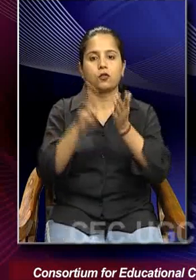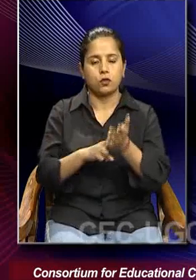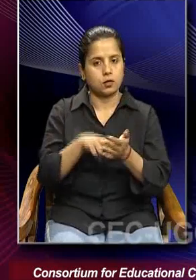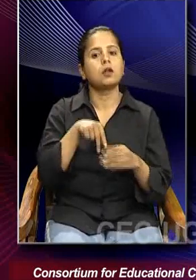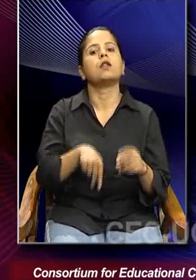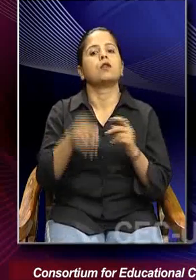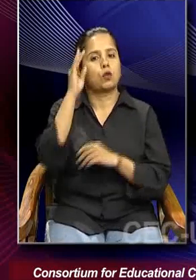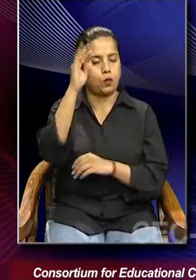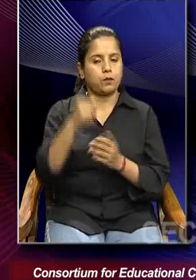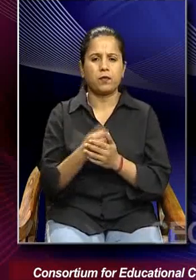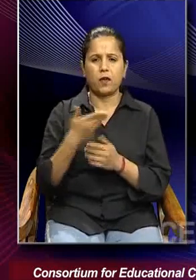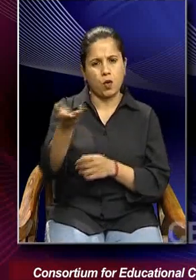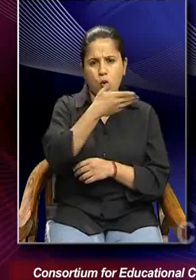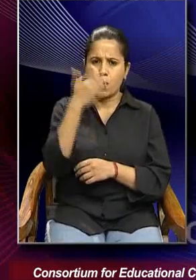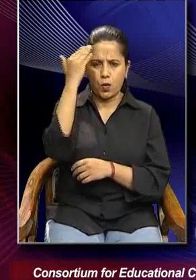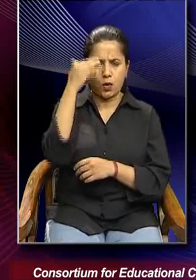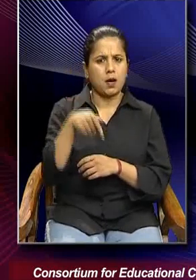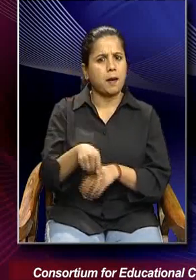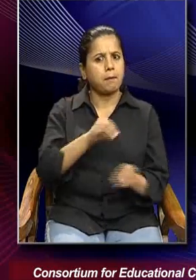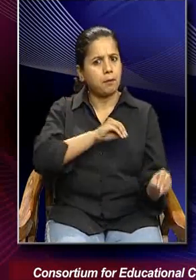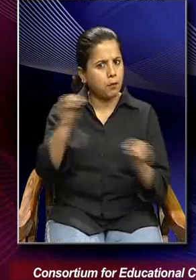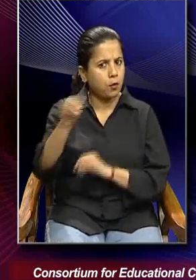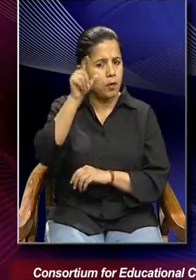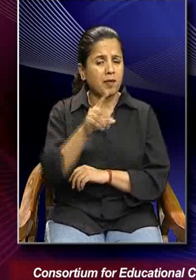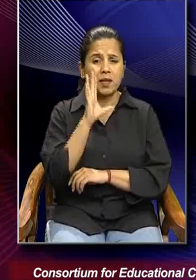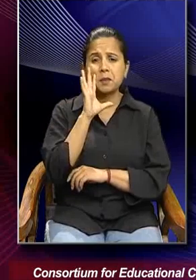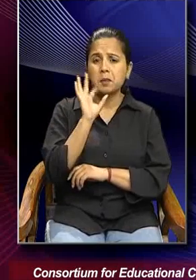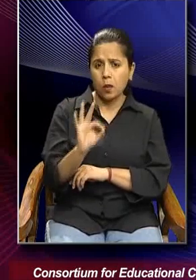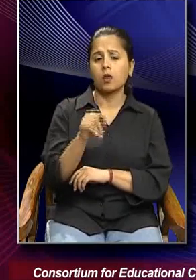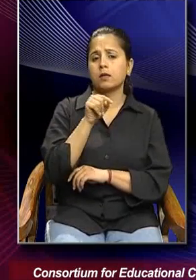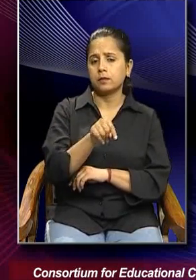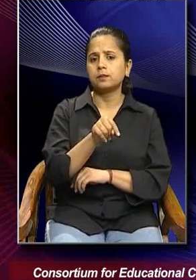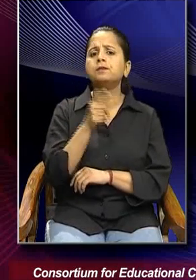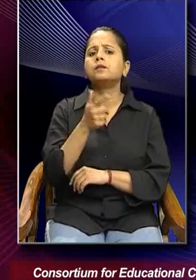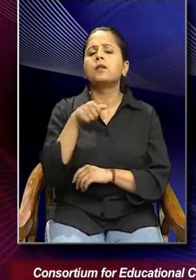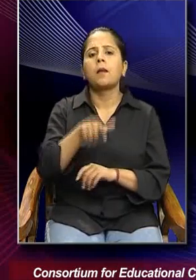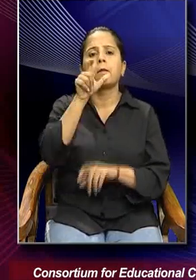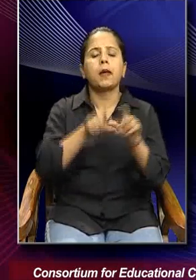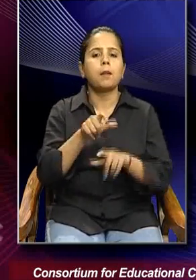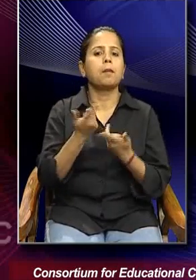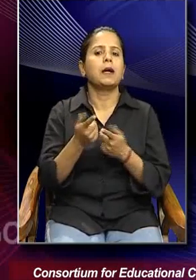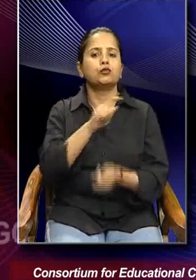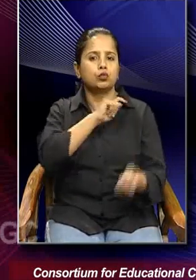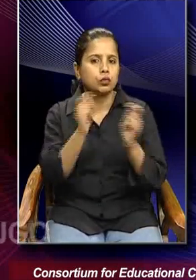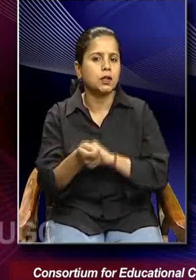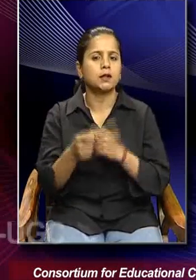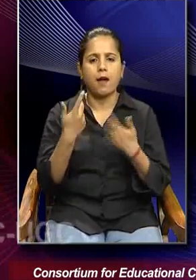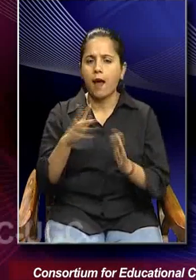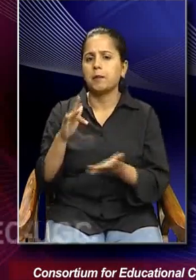We all know that migration is an important component of population change in any